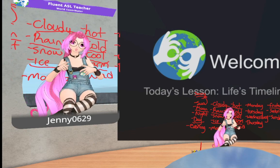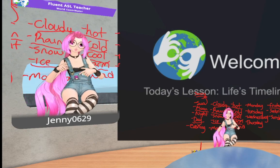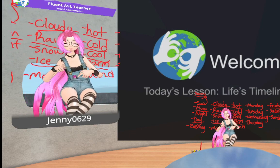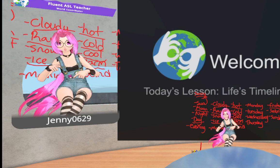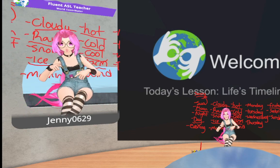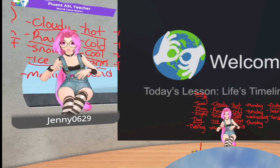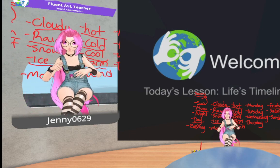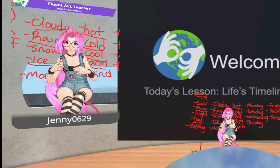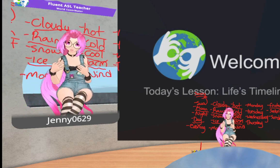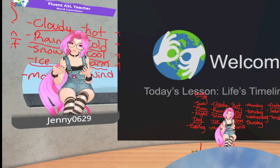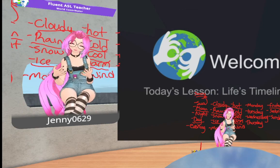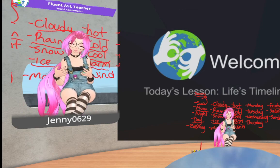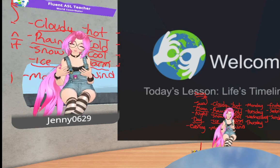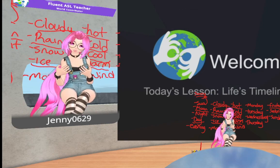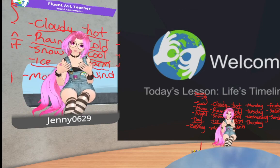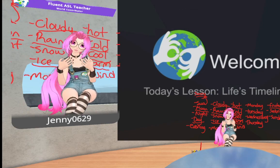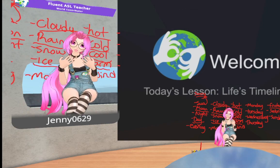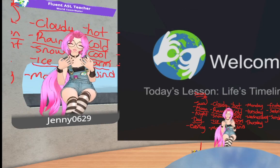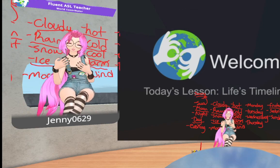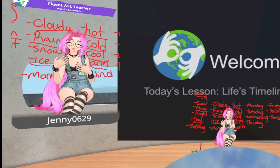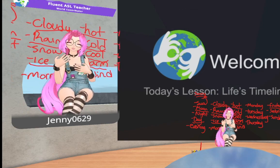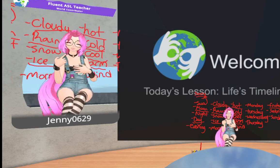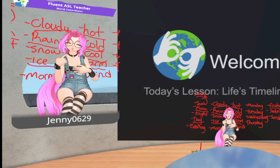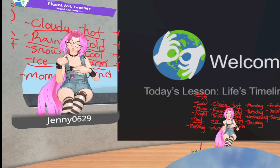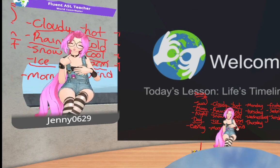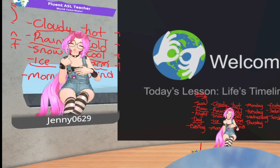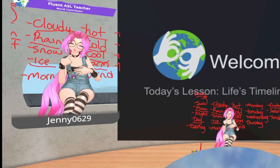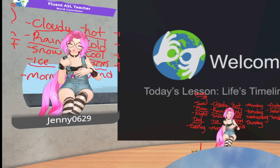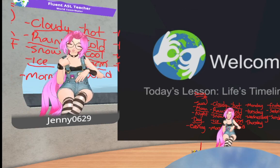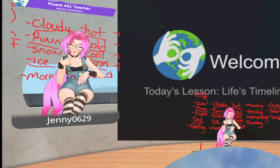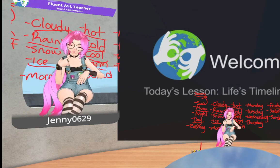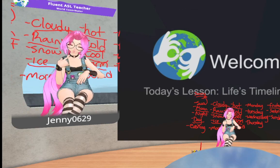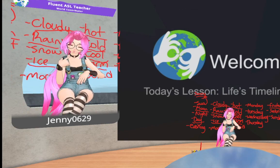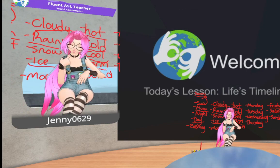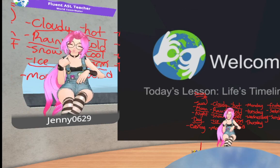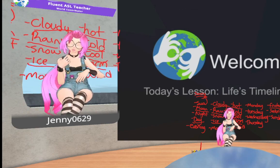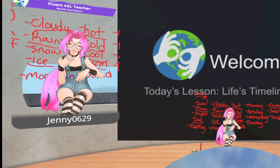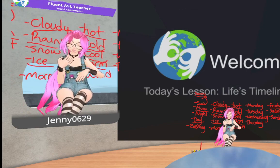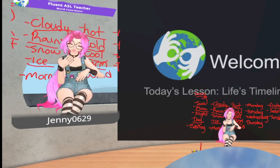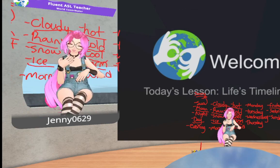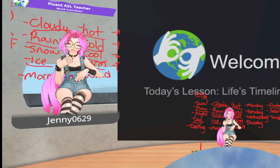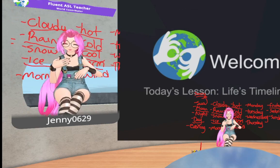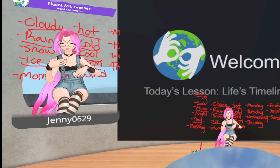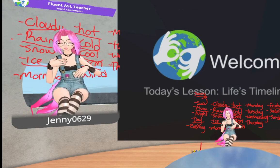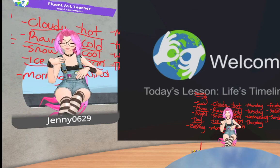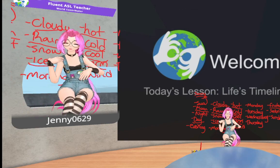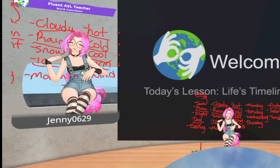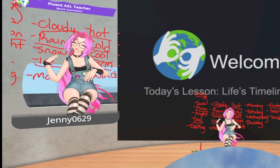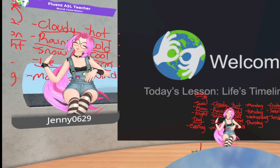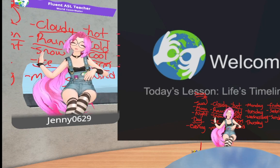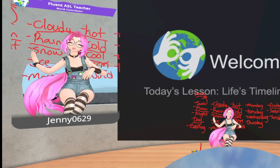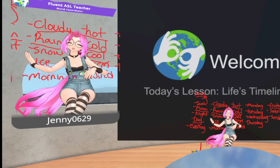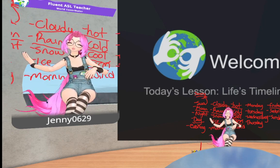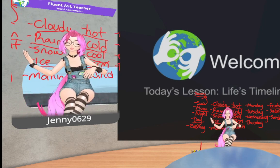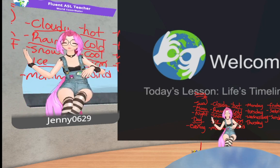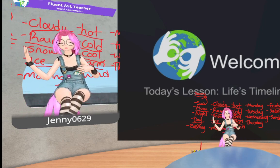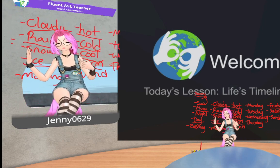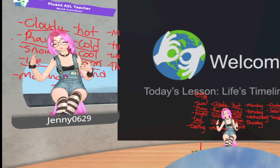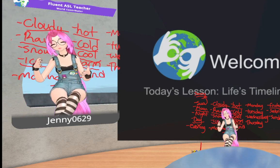Do you mean smoke as in smoke from a fire or smoke from a smoker, like somebody smoking? Okay. So,